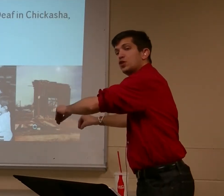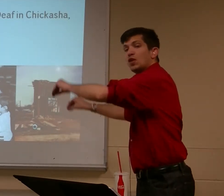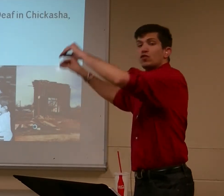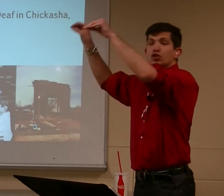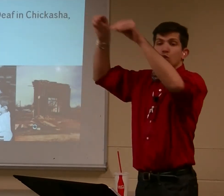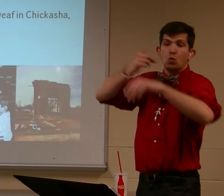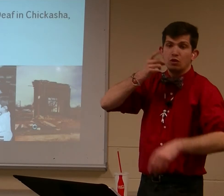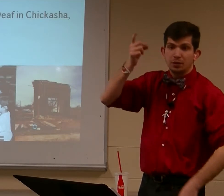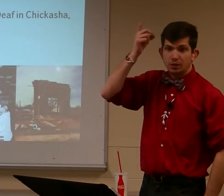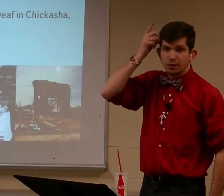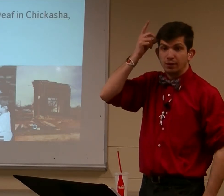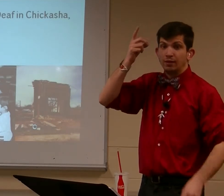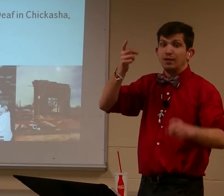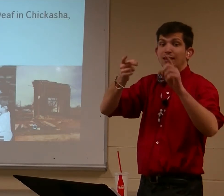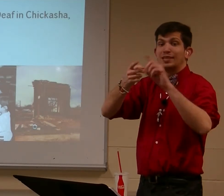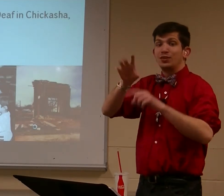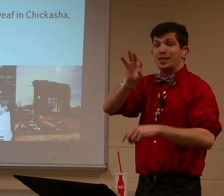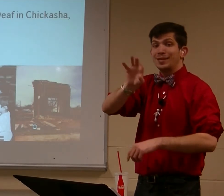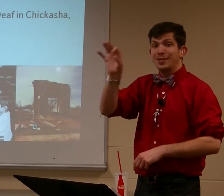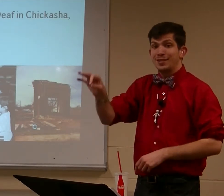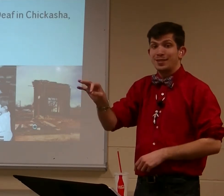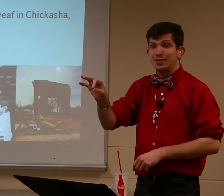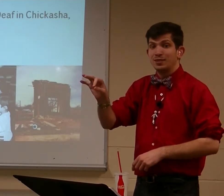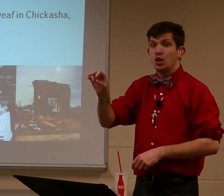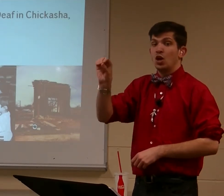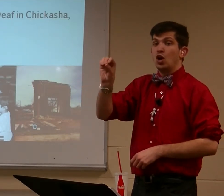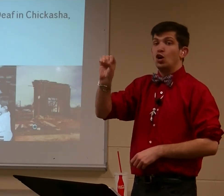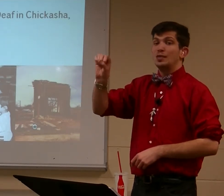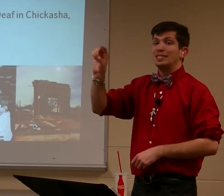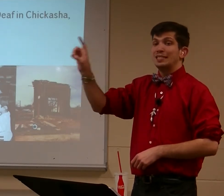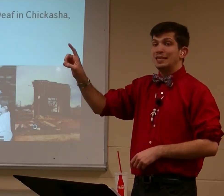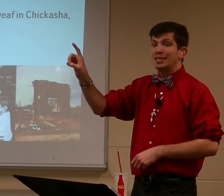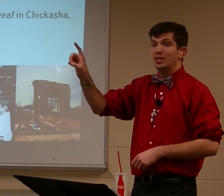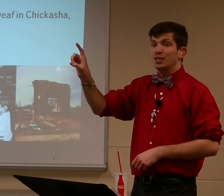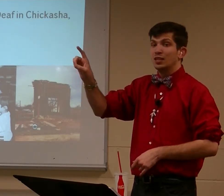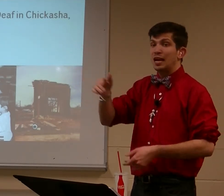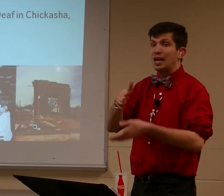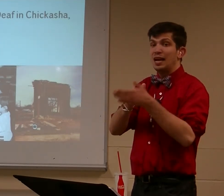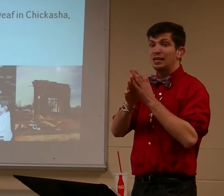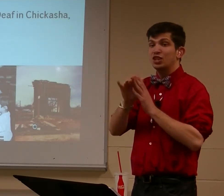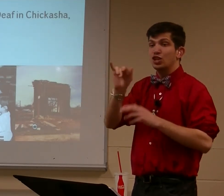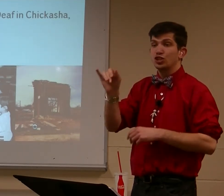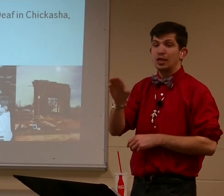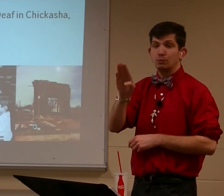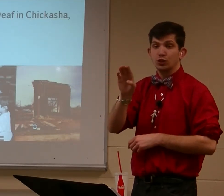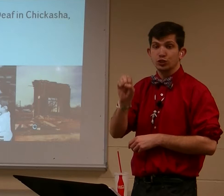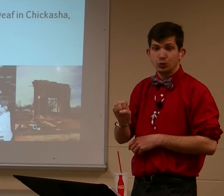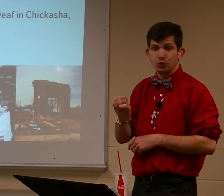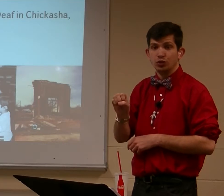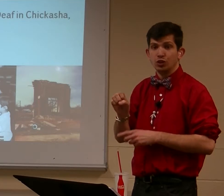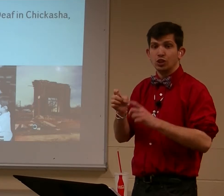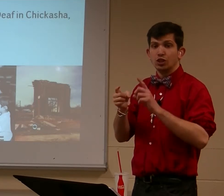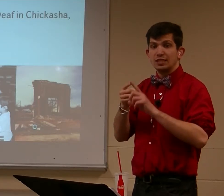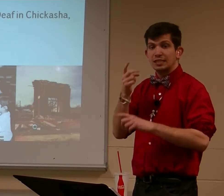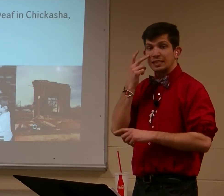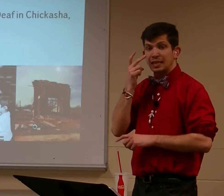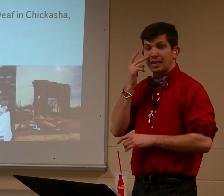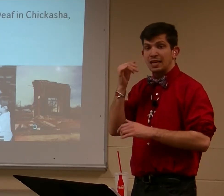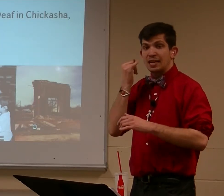over the dorm until 99. OSD had asked Chamber School to see if